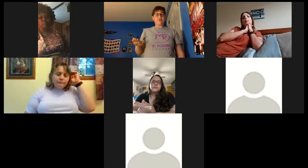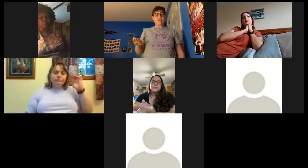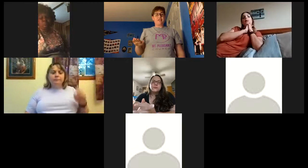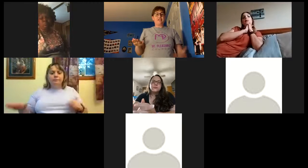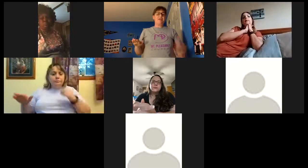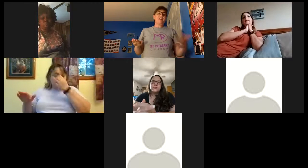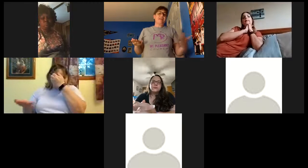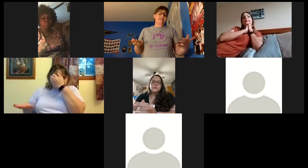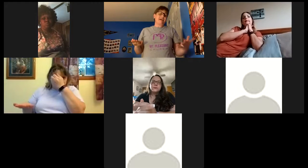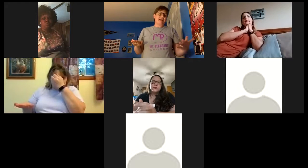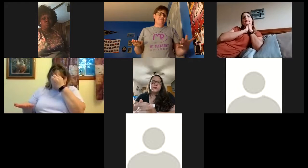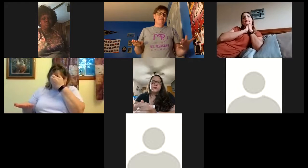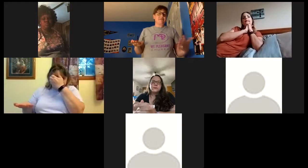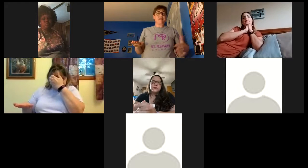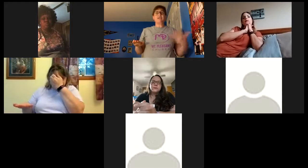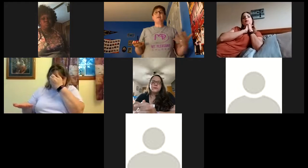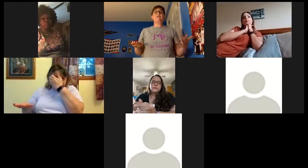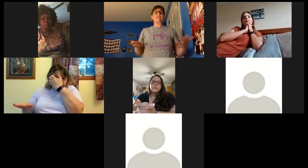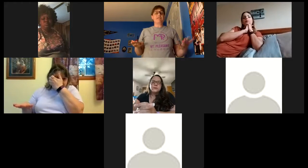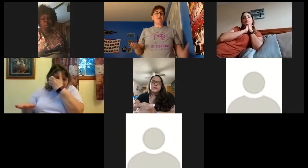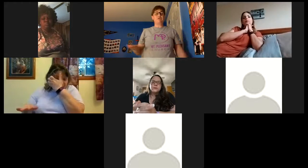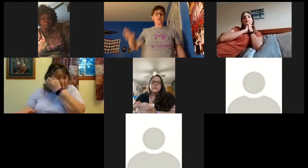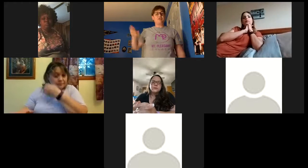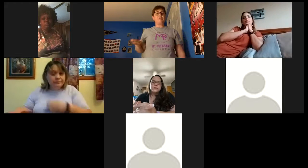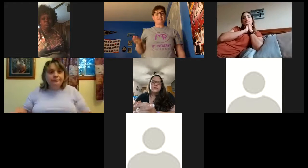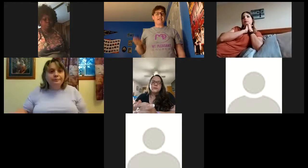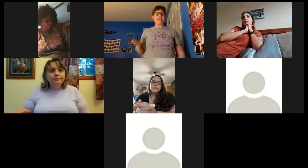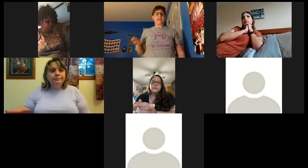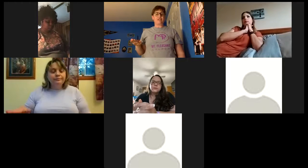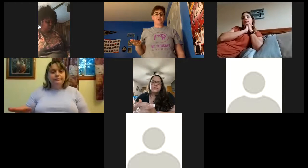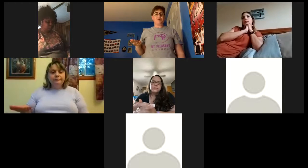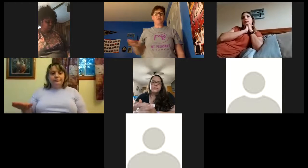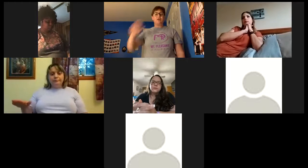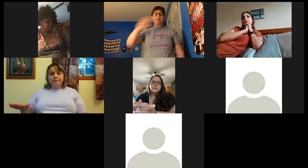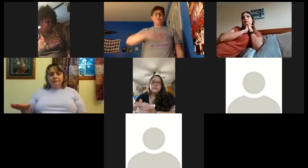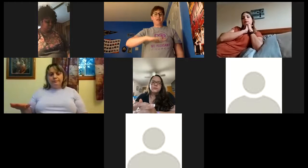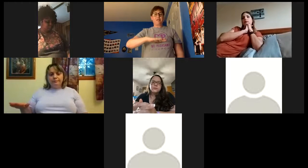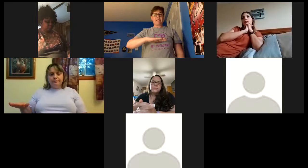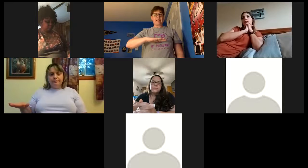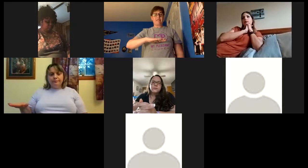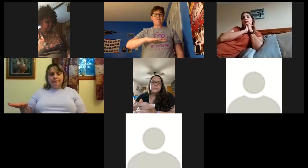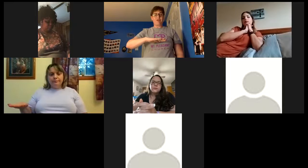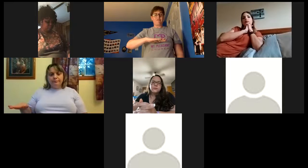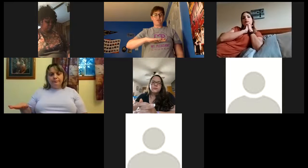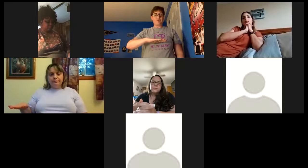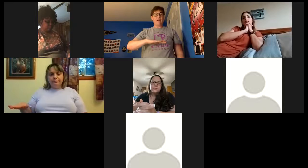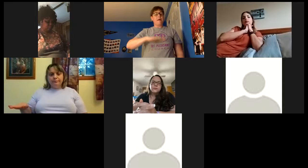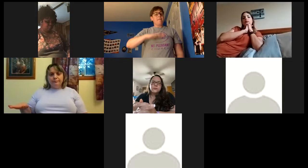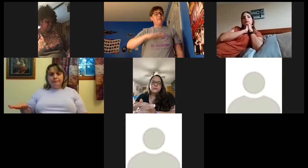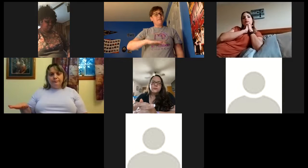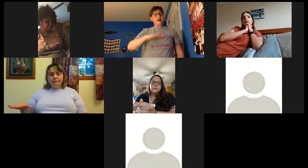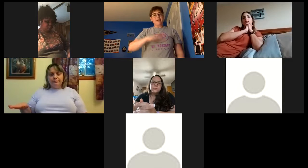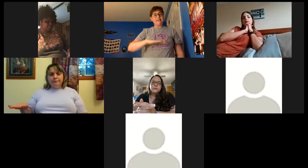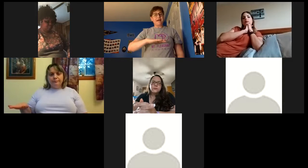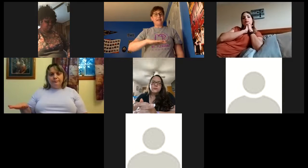here. Because, a lot of times, especially if it's not your child, they're going to be standing next to you. They're not going to be standing in front of you.